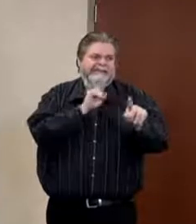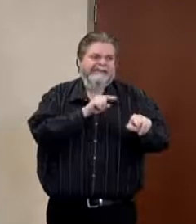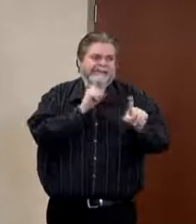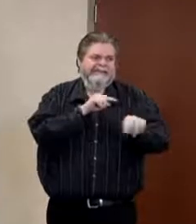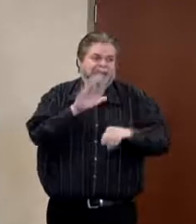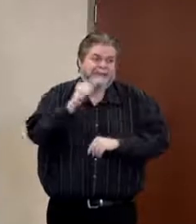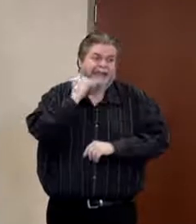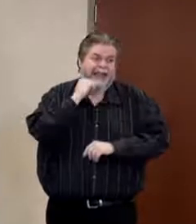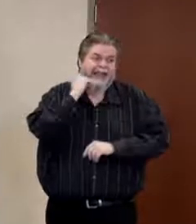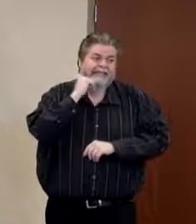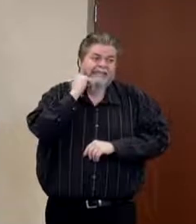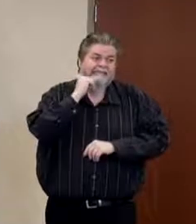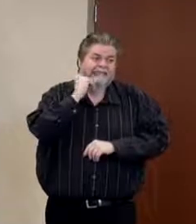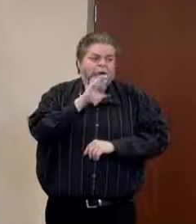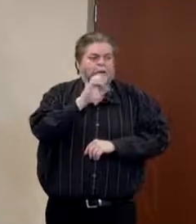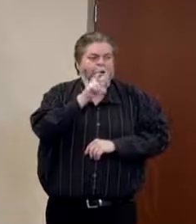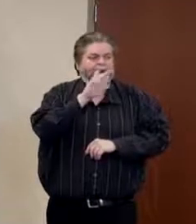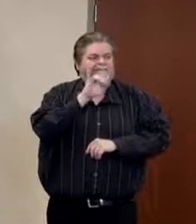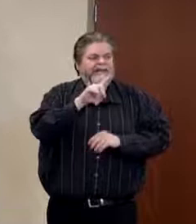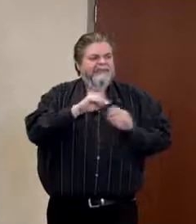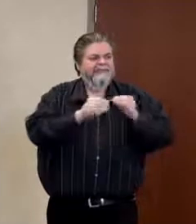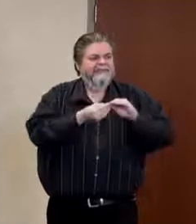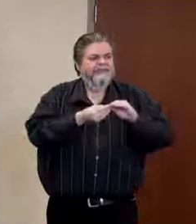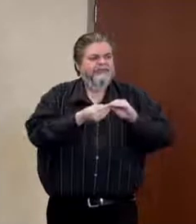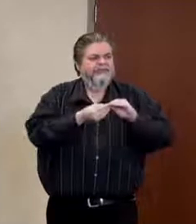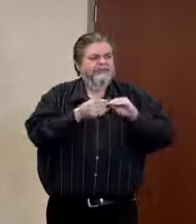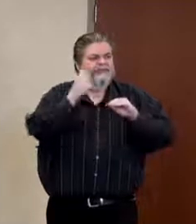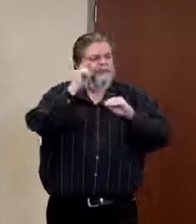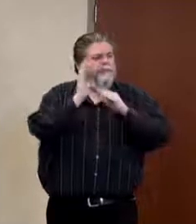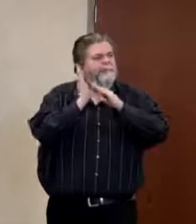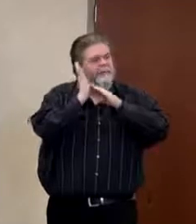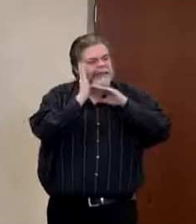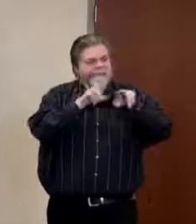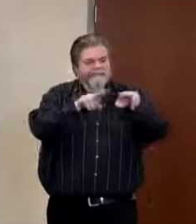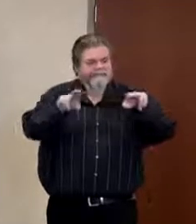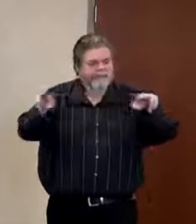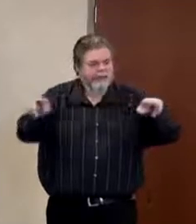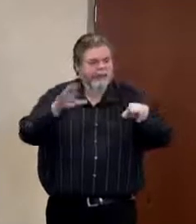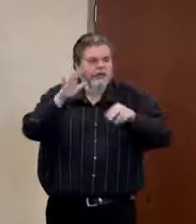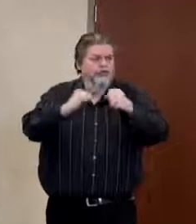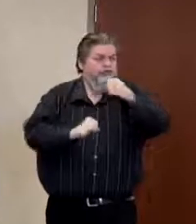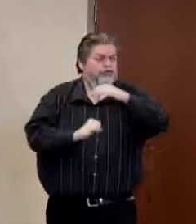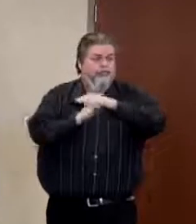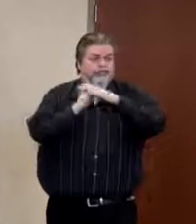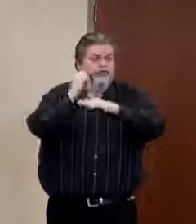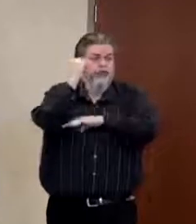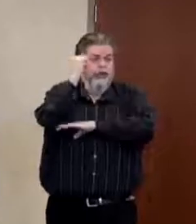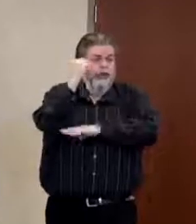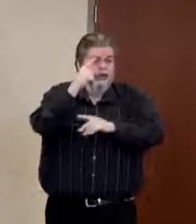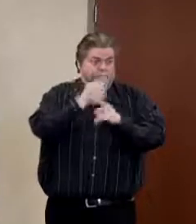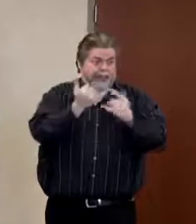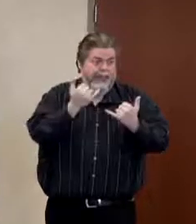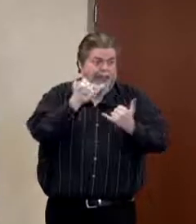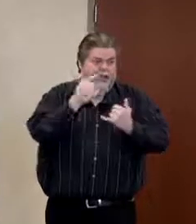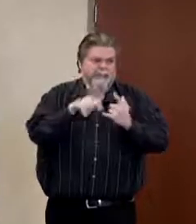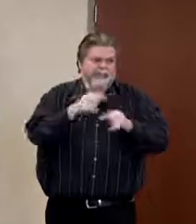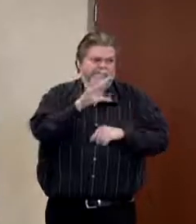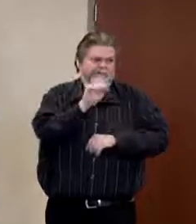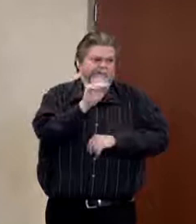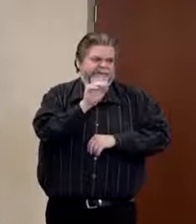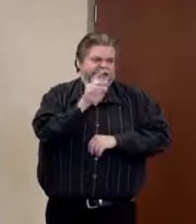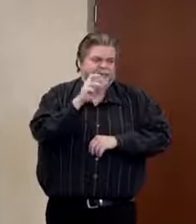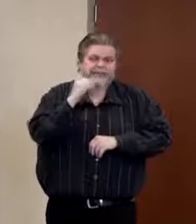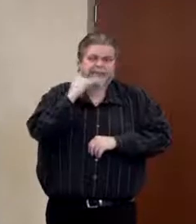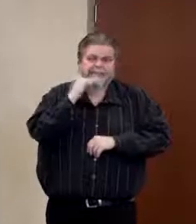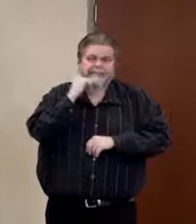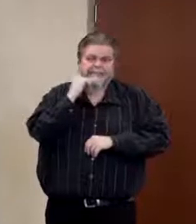of COVID-related beds and census counts is at a record each day for them. I think there's 50 some right now. between our systems,